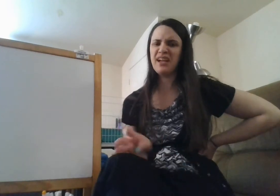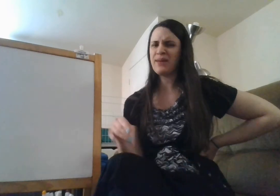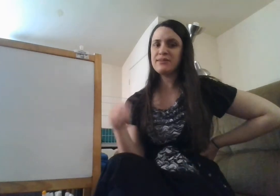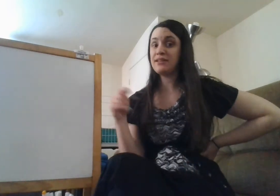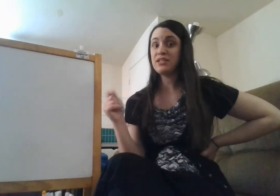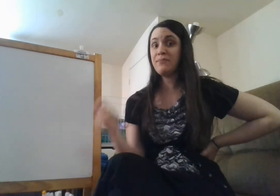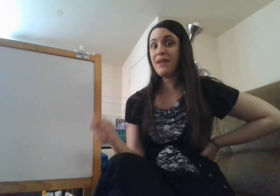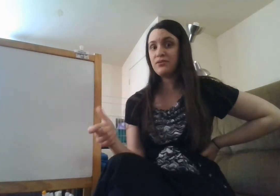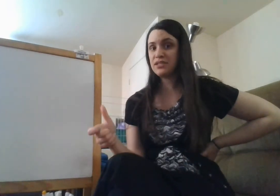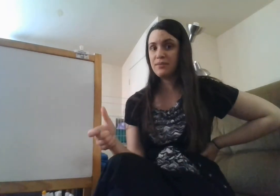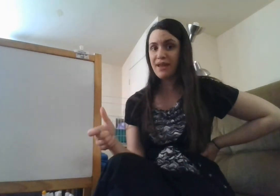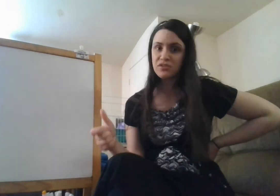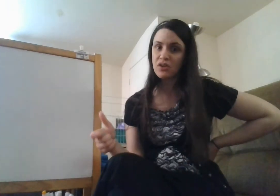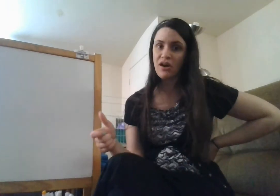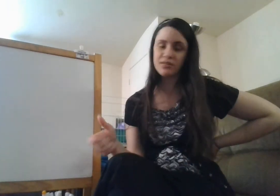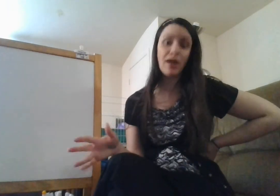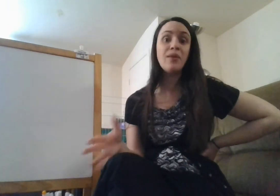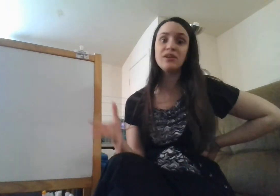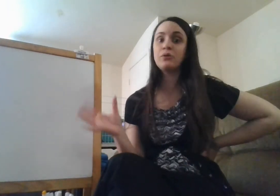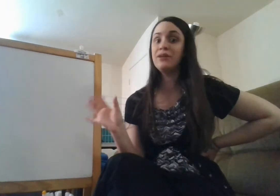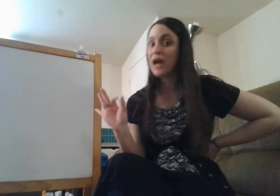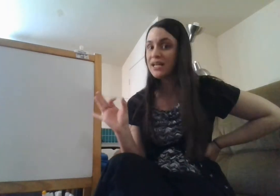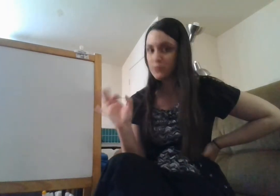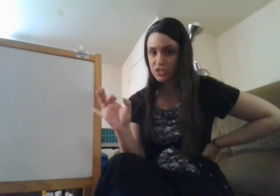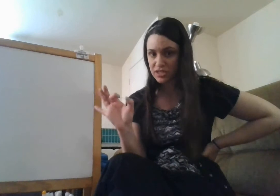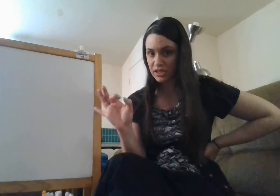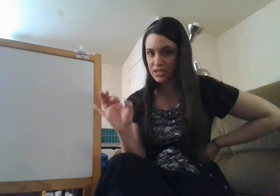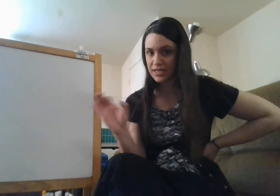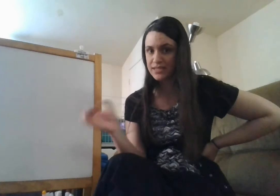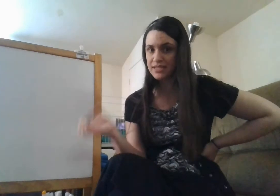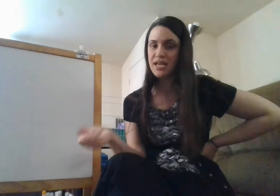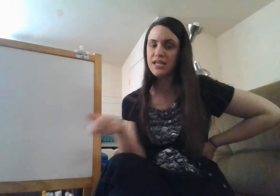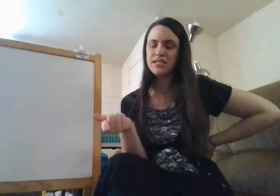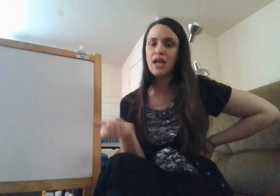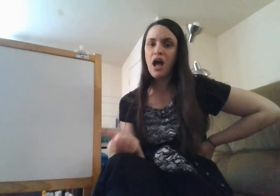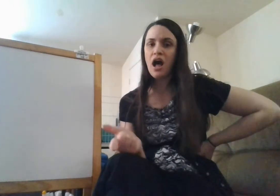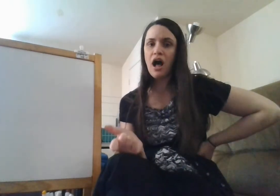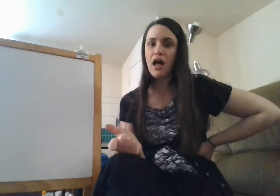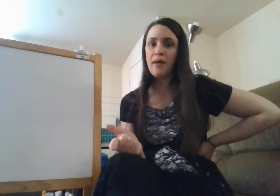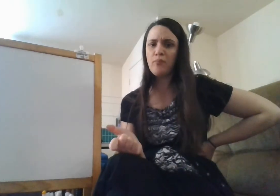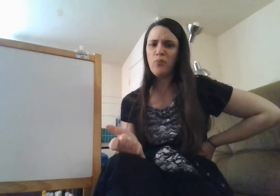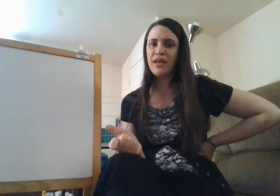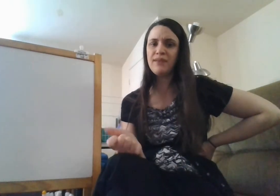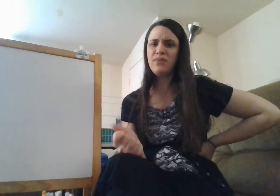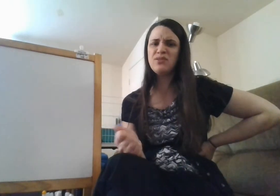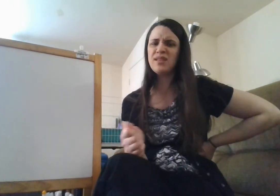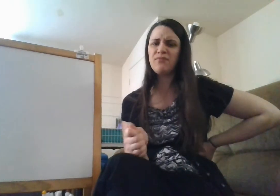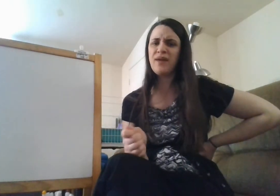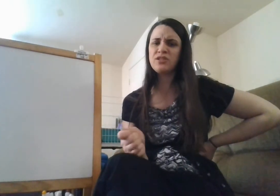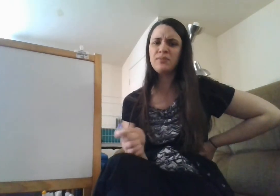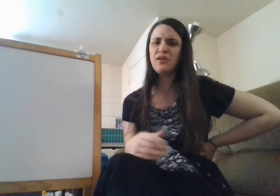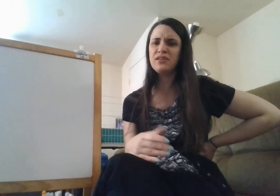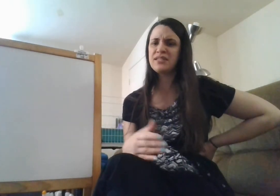Like we said, there was tomatoes and tomato sauce. Okay, we also eat rice, which is little tiny seeds. We can use vegetables